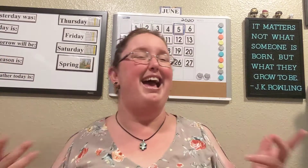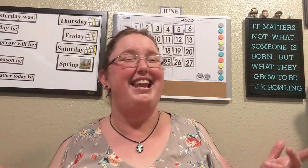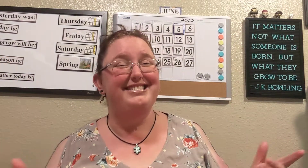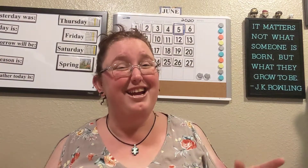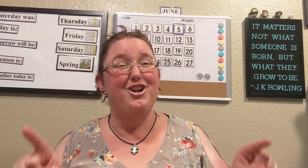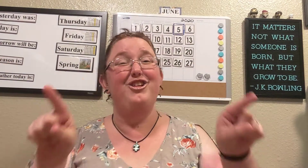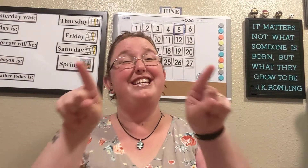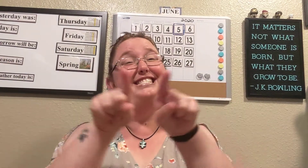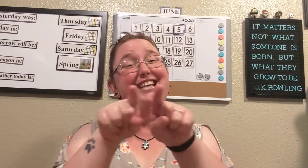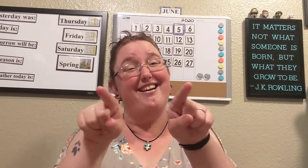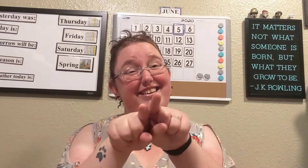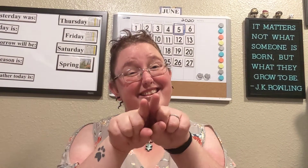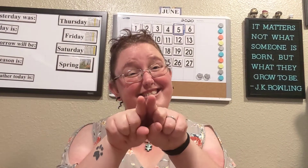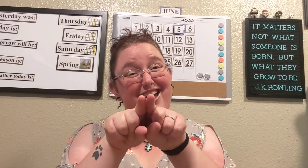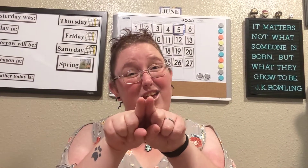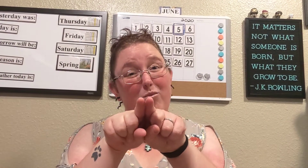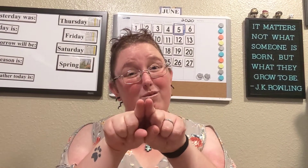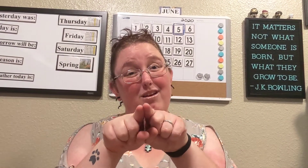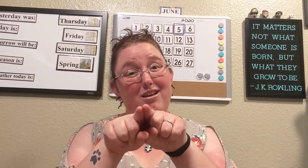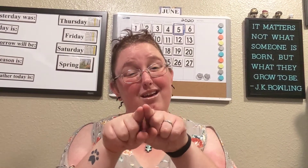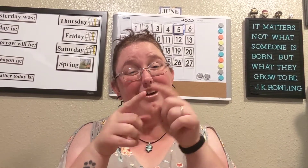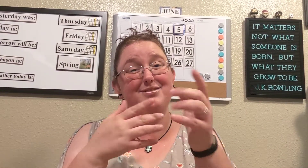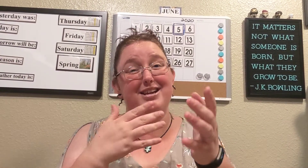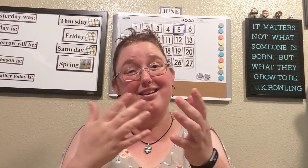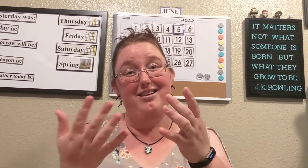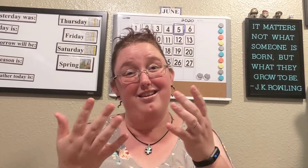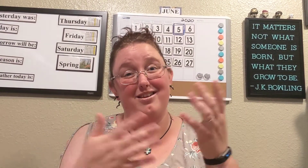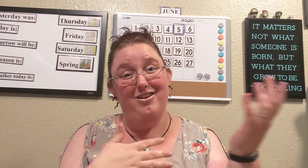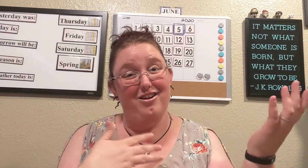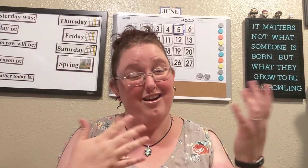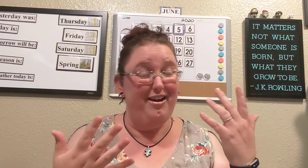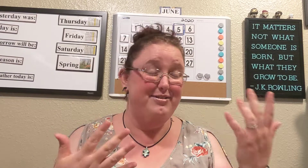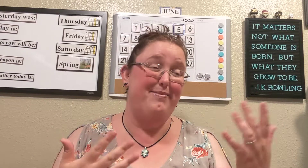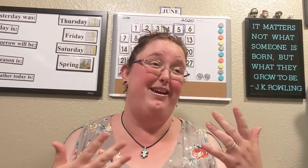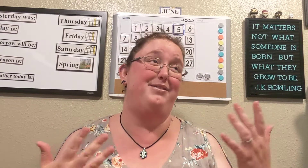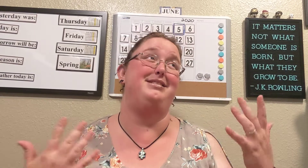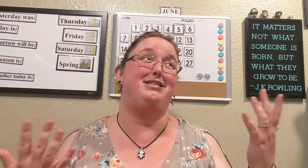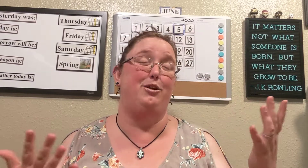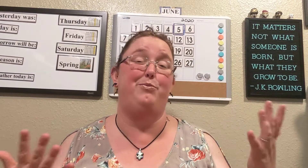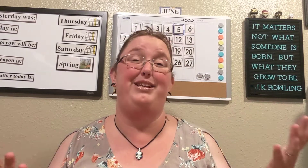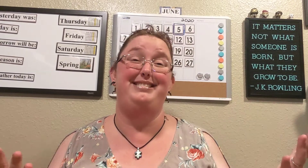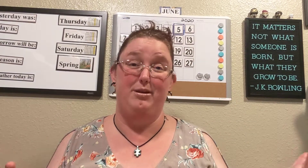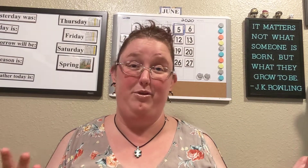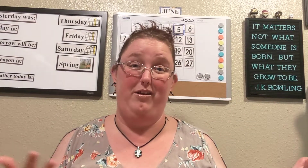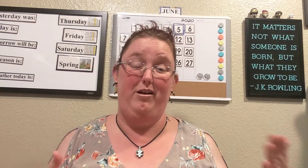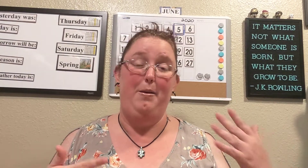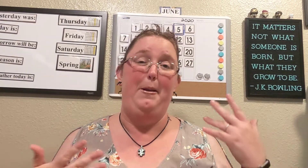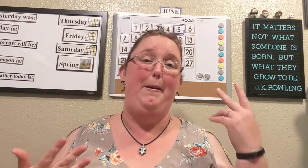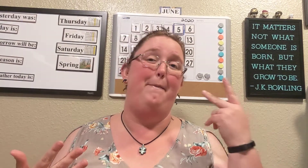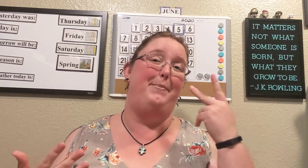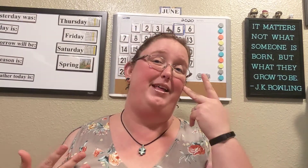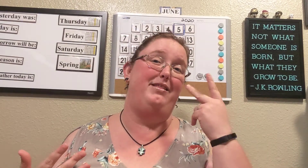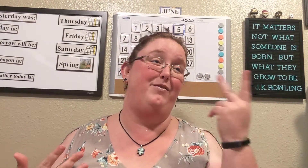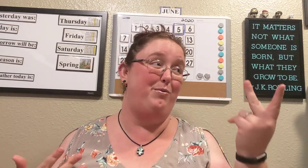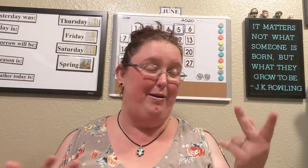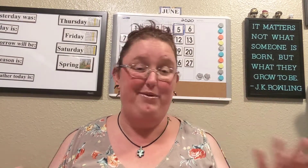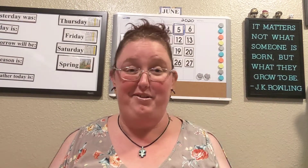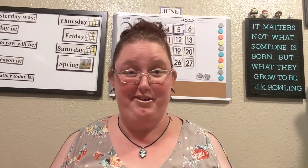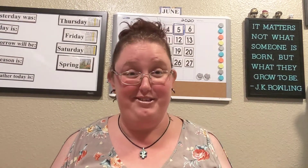And it's not gonna look exactly the same outside your house, my house. It's gonna look pretty similar, but the view might be a little